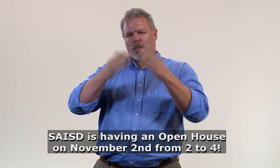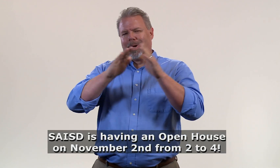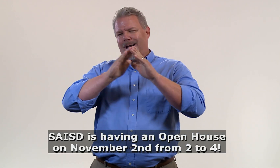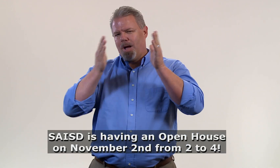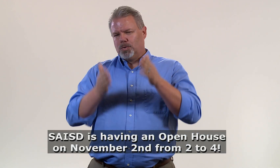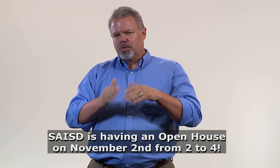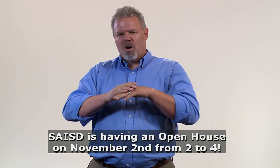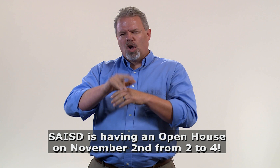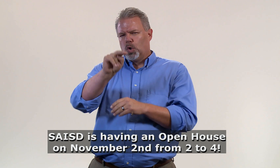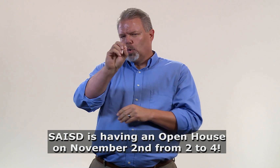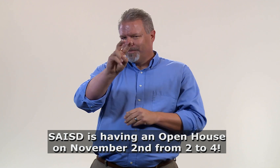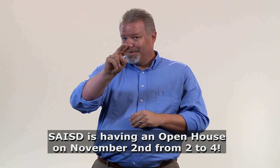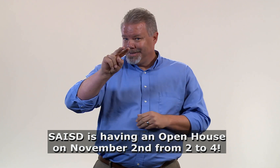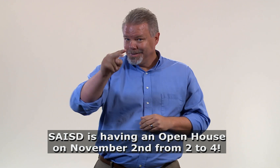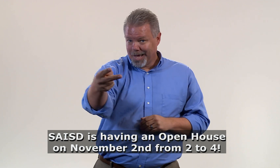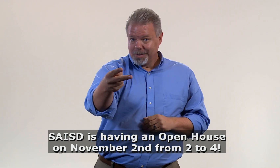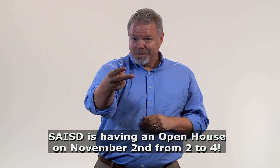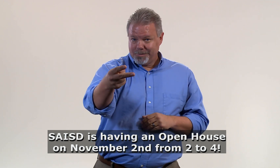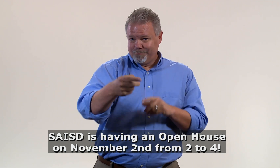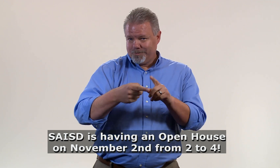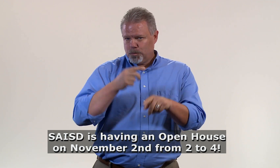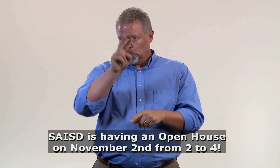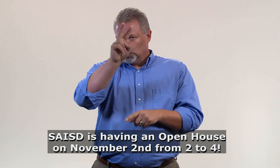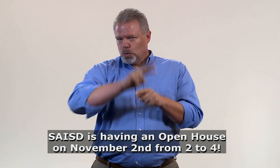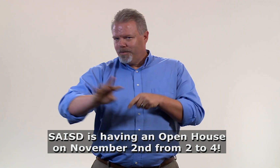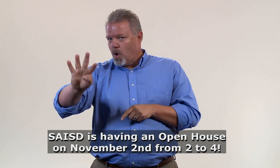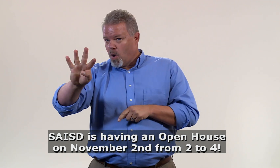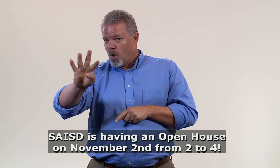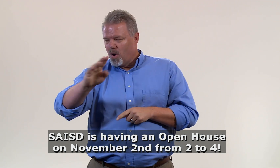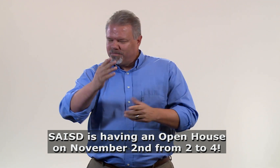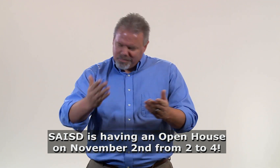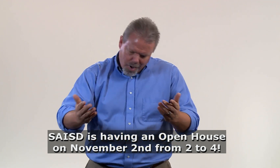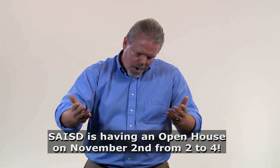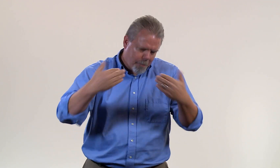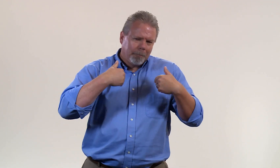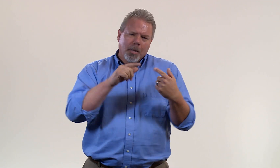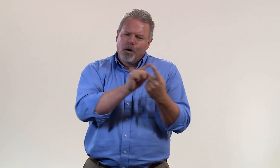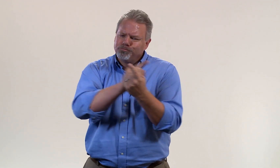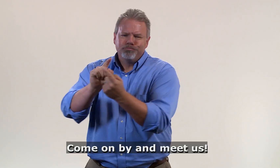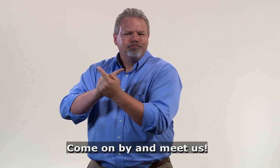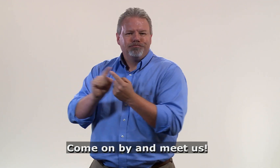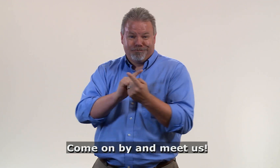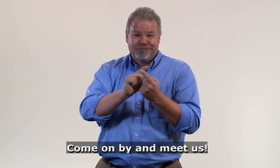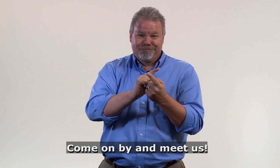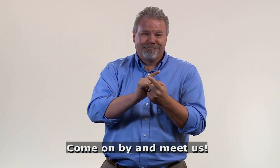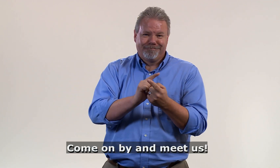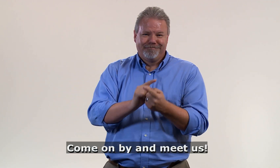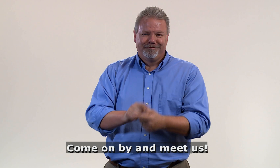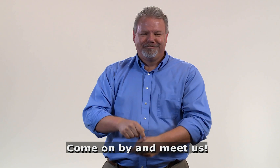SAISD is having an open house on November 2nd from 2 to 4. Come on by and meet